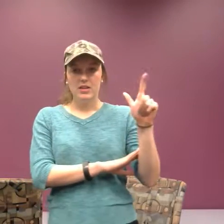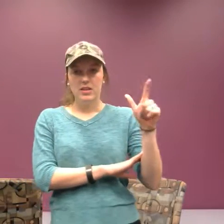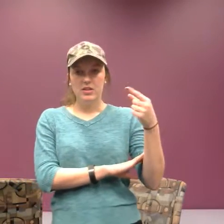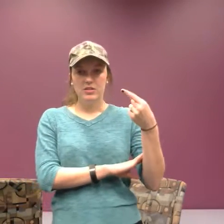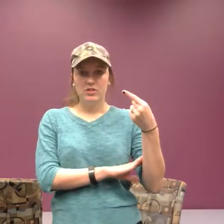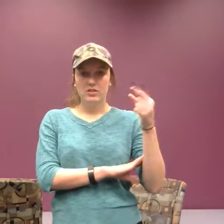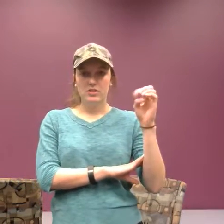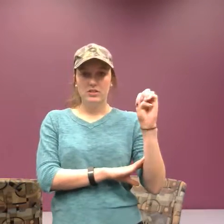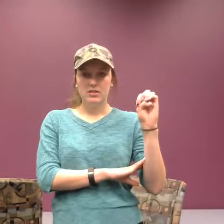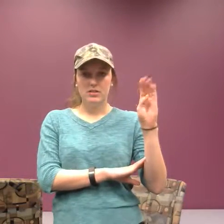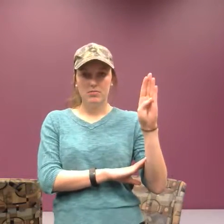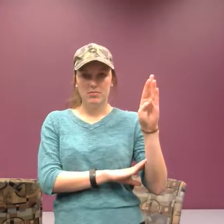are.